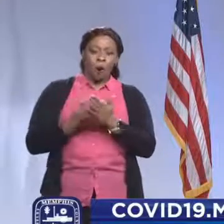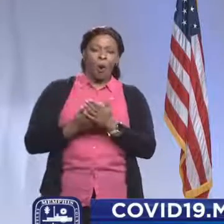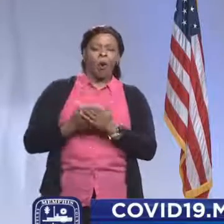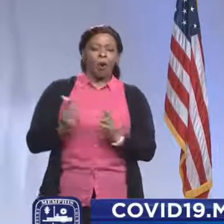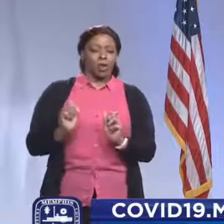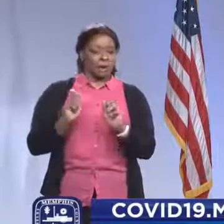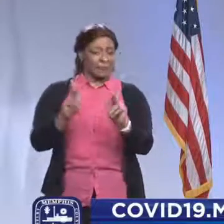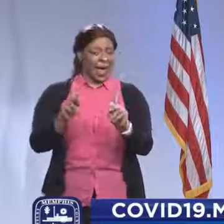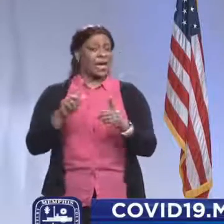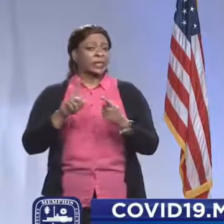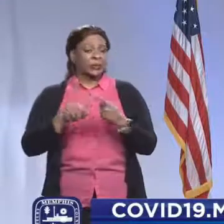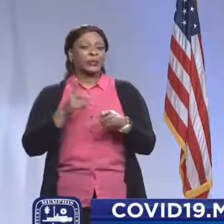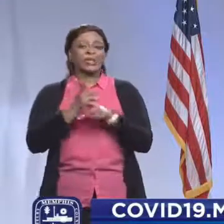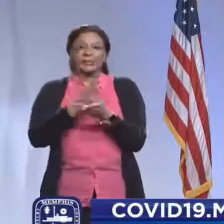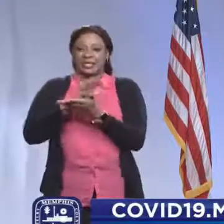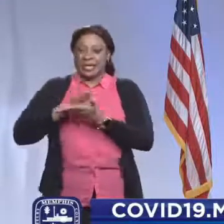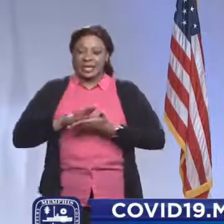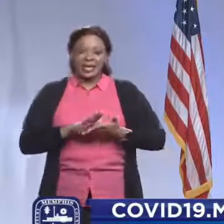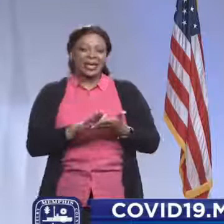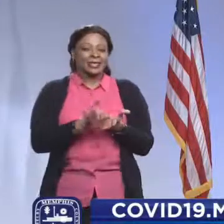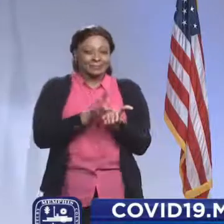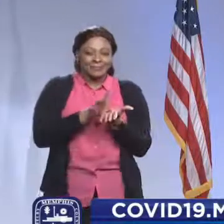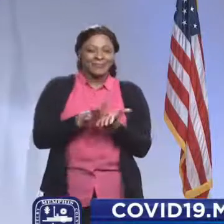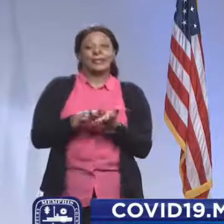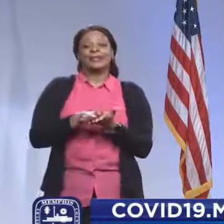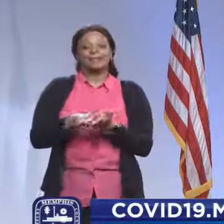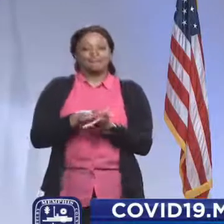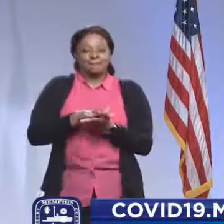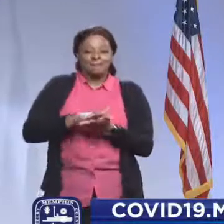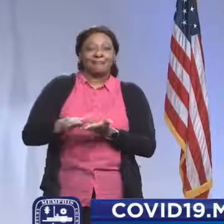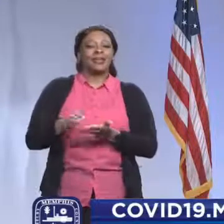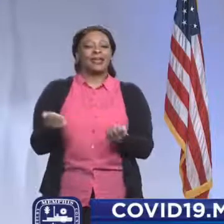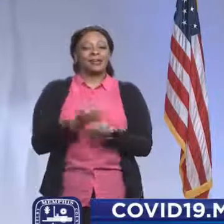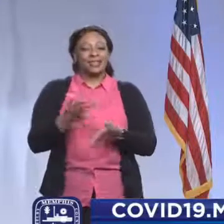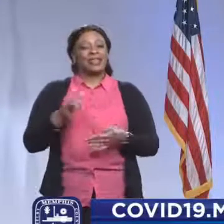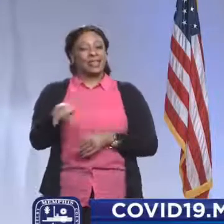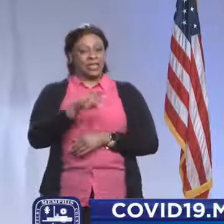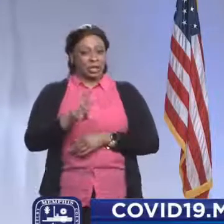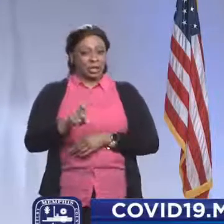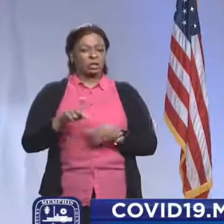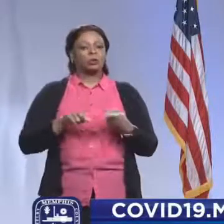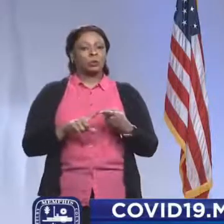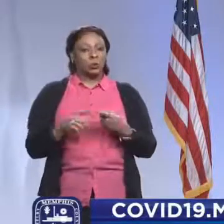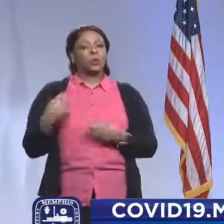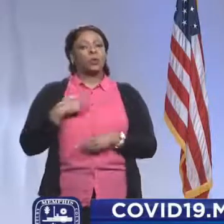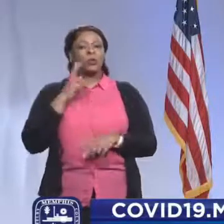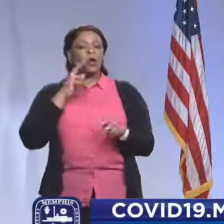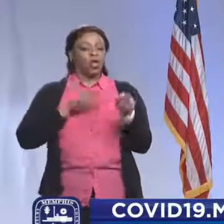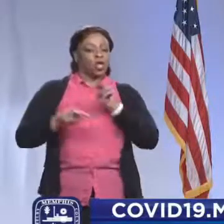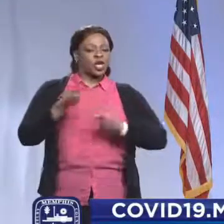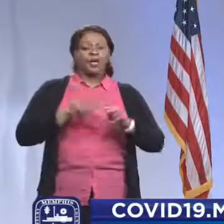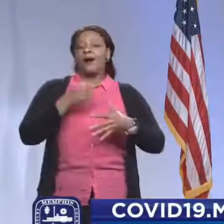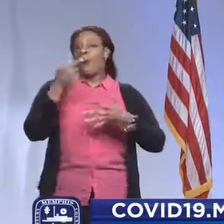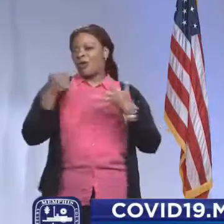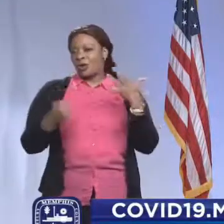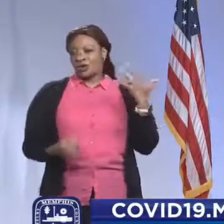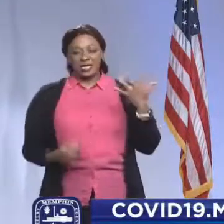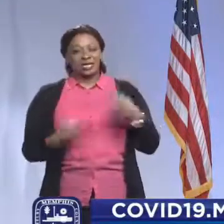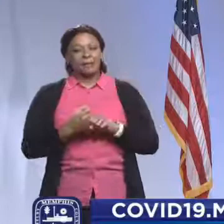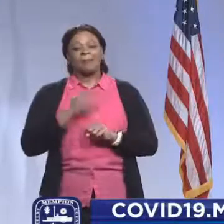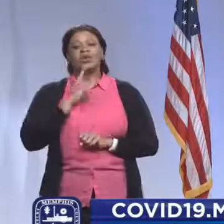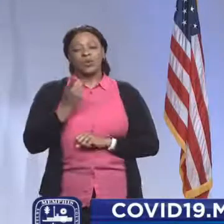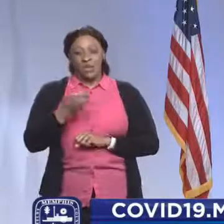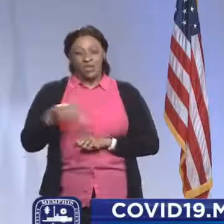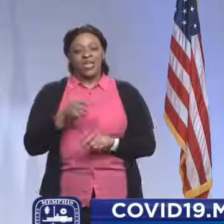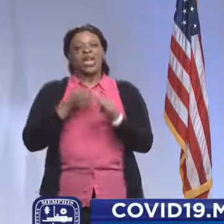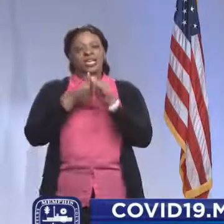returning to sanitizing, cleaning, disinfecting, anything that they need to. So we will be looking at to all of that to make sure that they